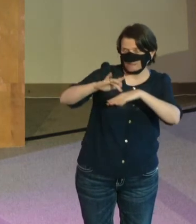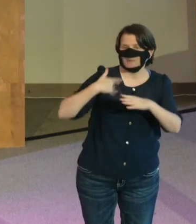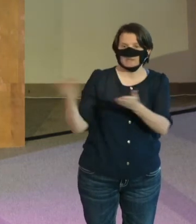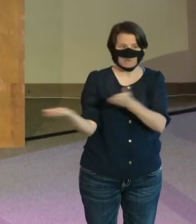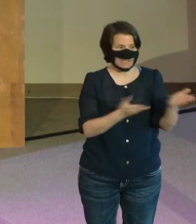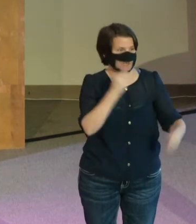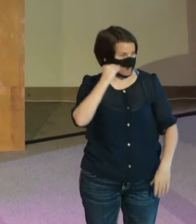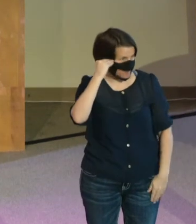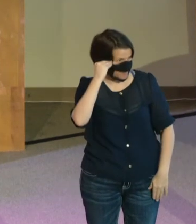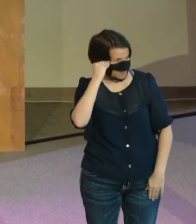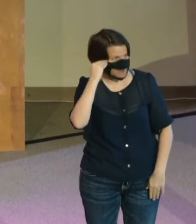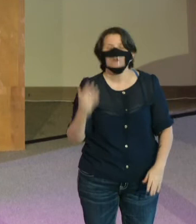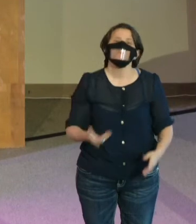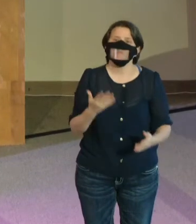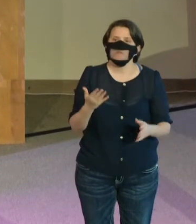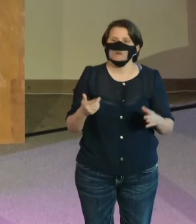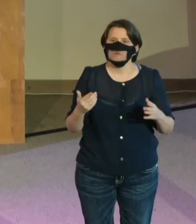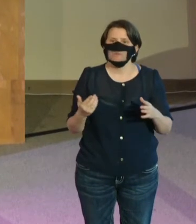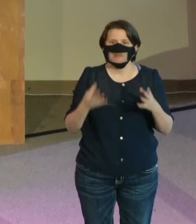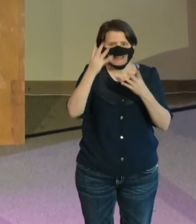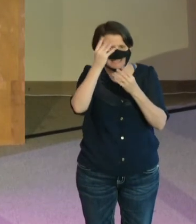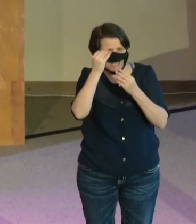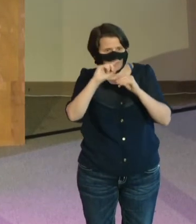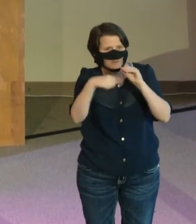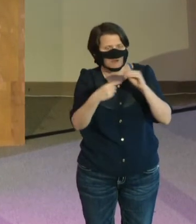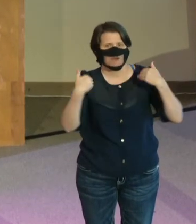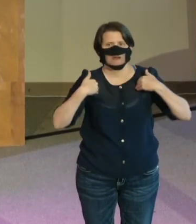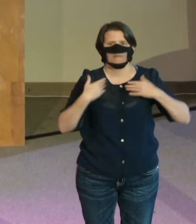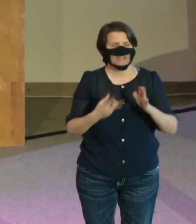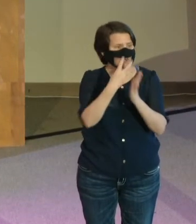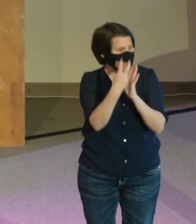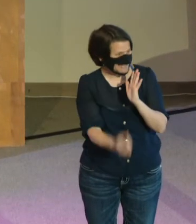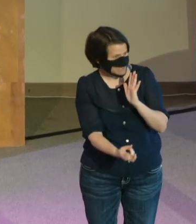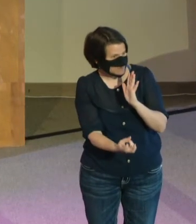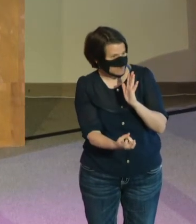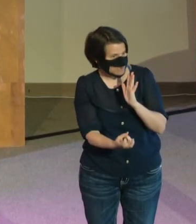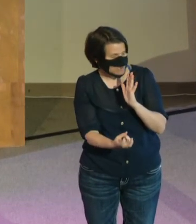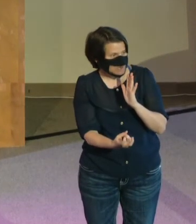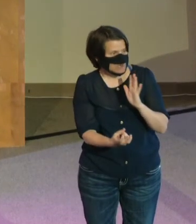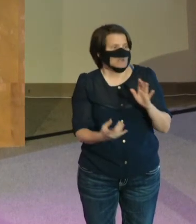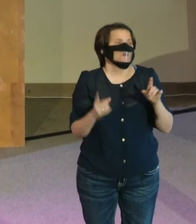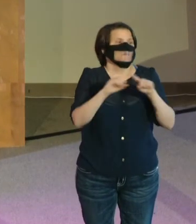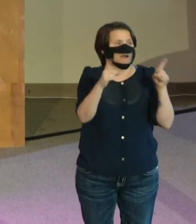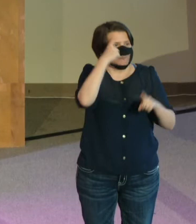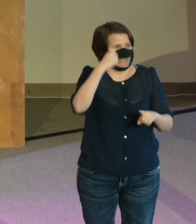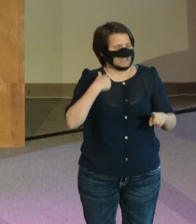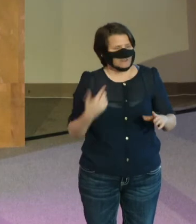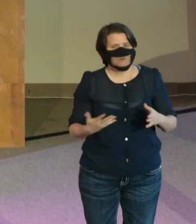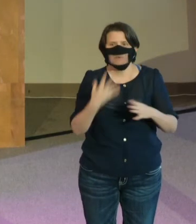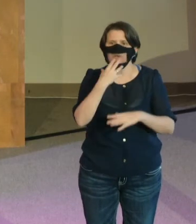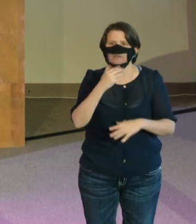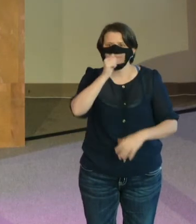going to have a going deeper session today after service, but we've canceled that because of what we're dealing with right now. So